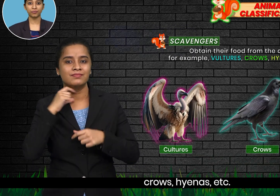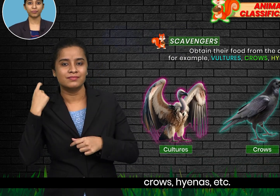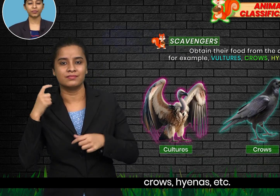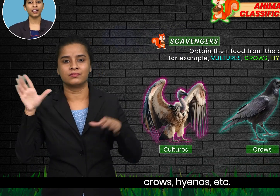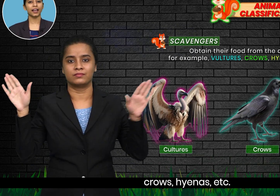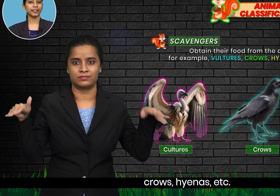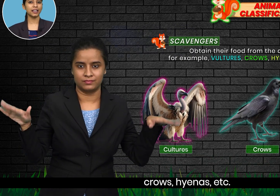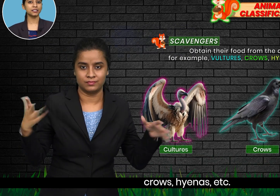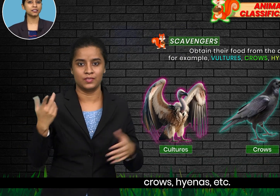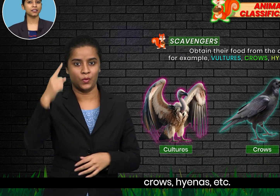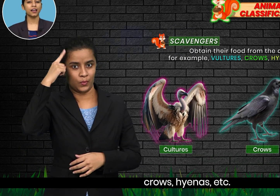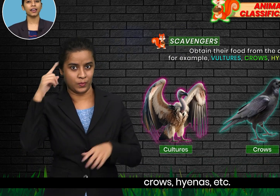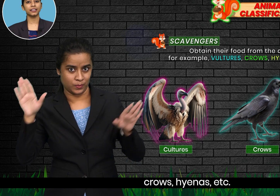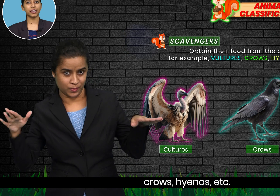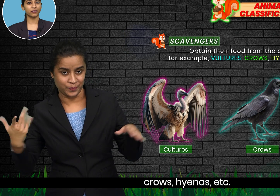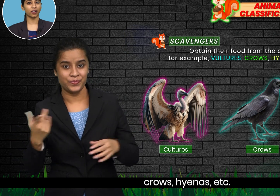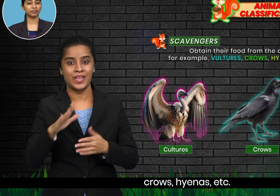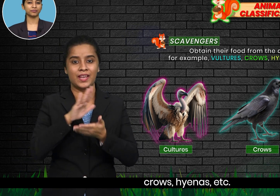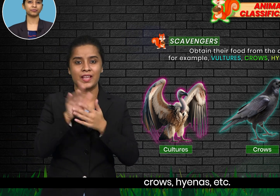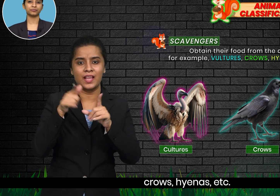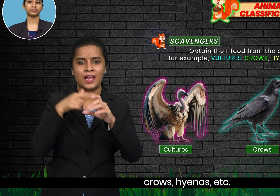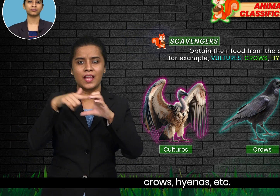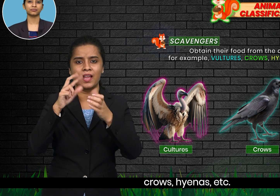crows, hyenas, etc.